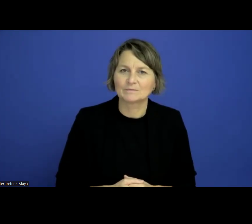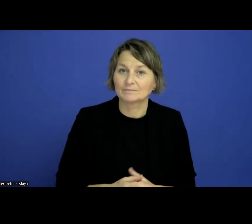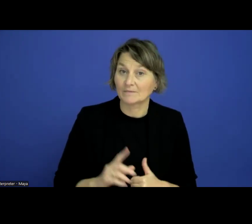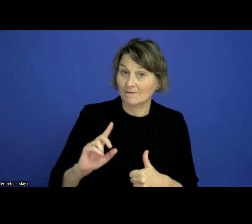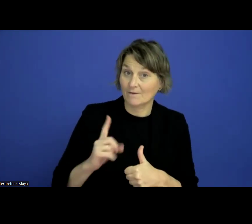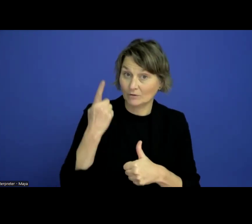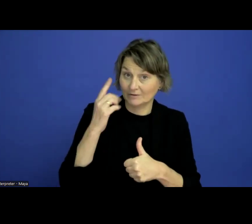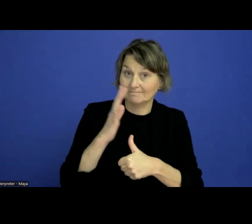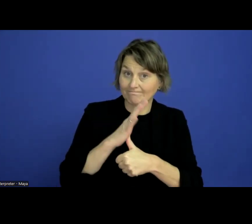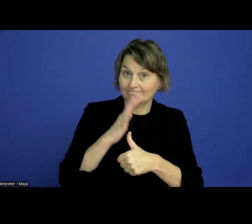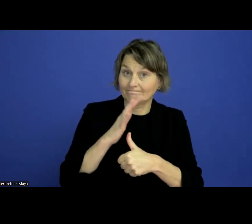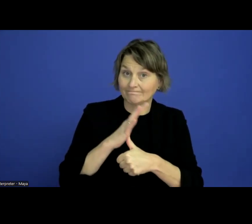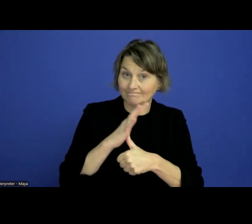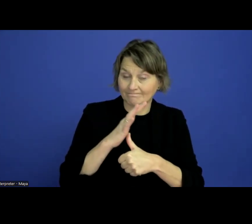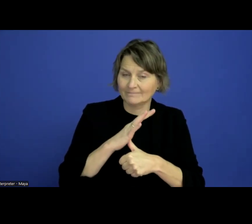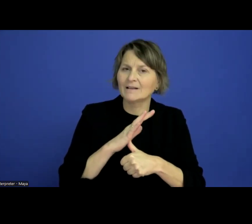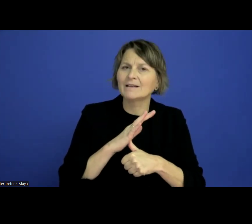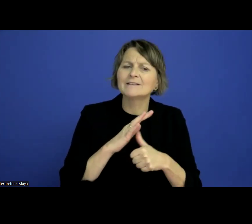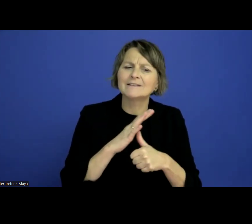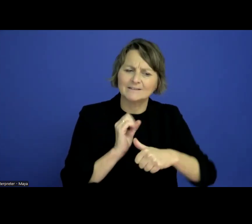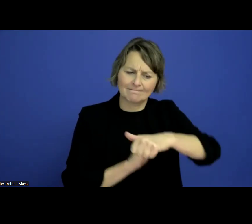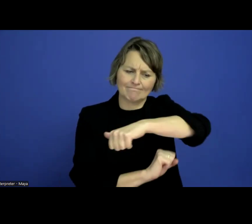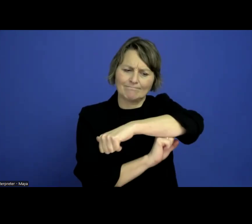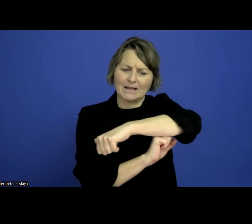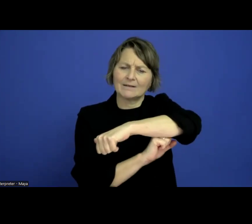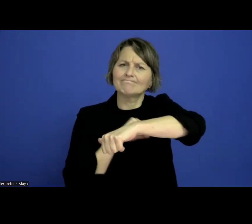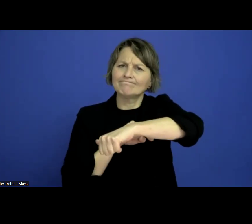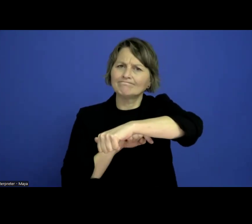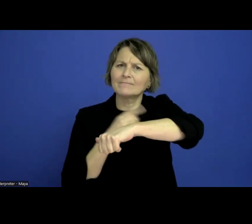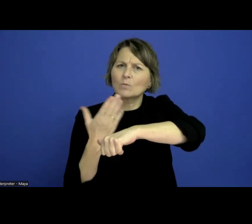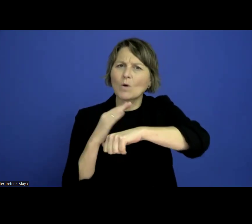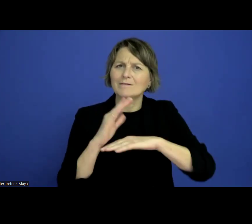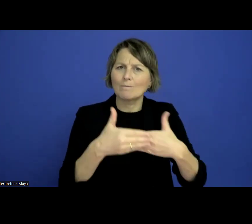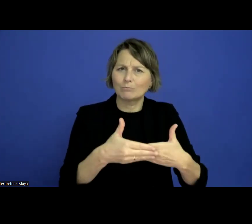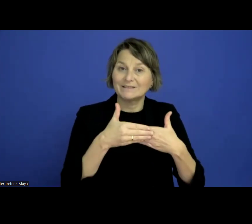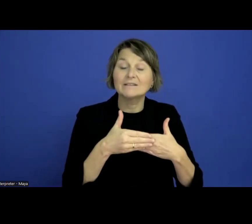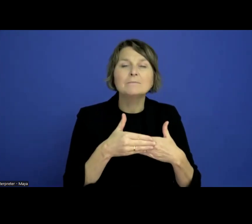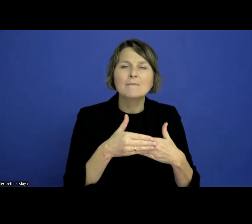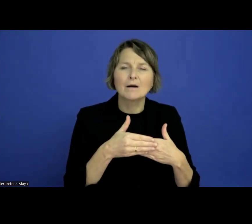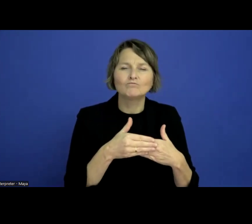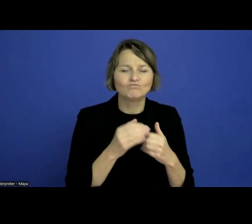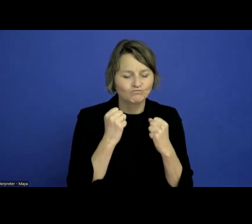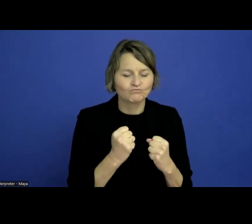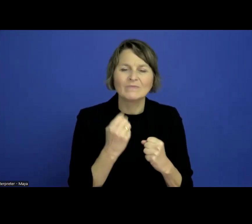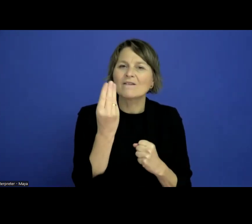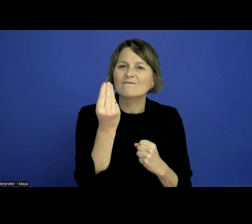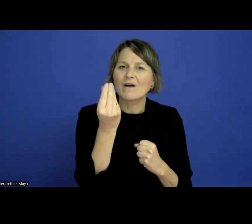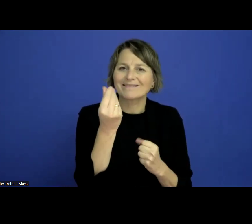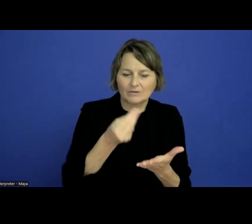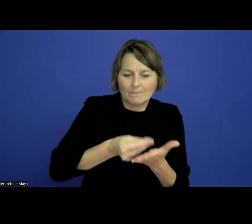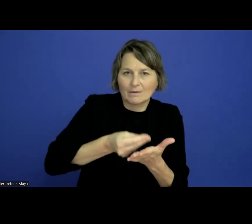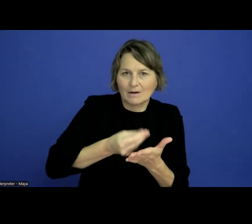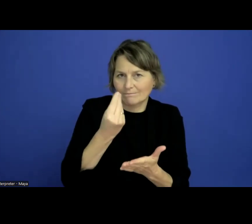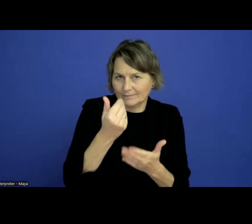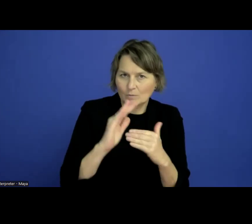pillar is protection, mainly focused on financial protection, with, for example,